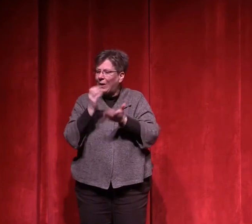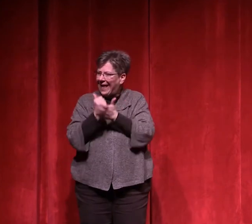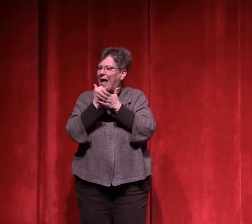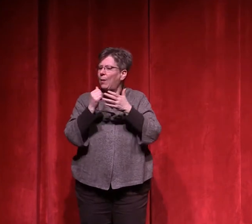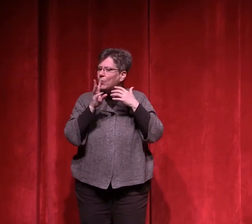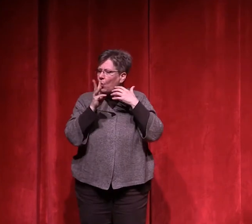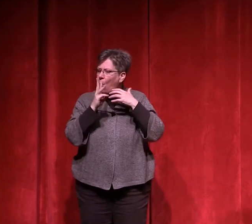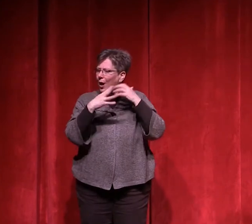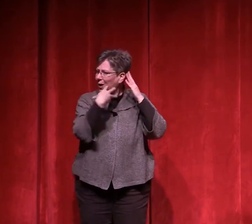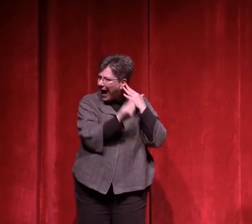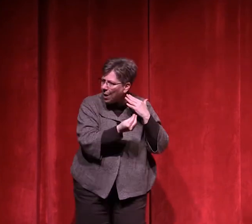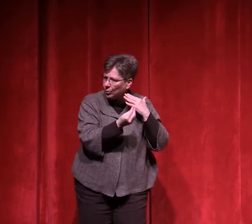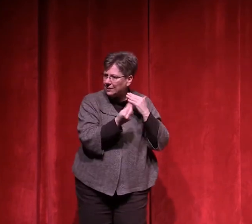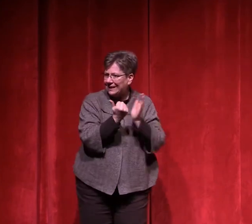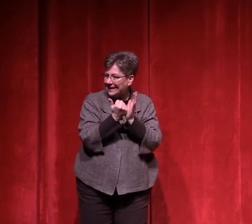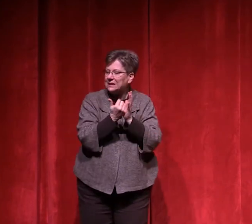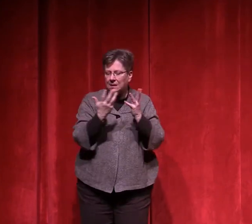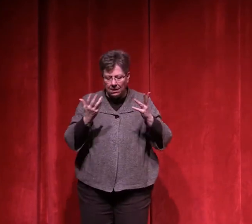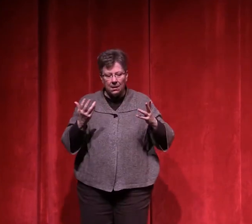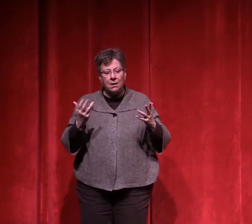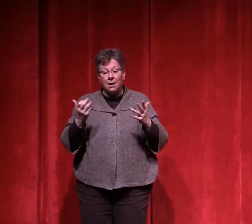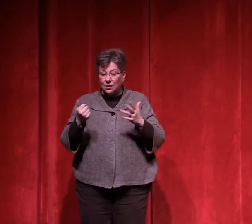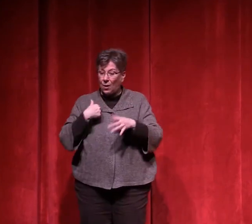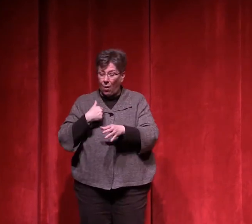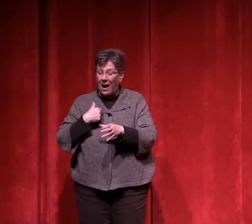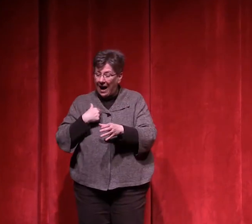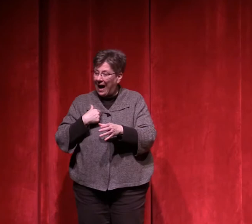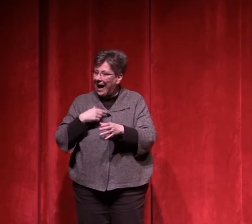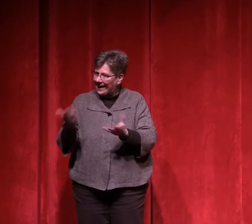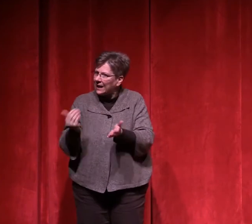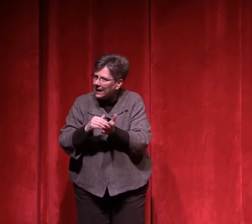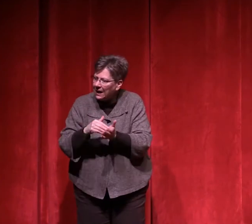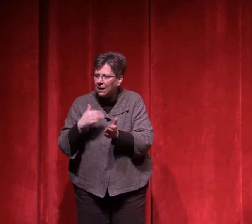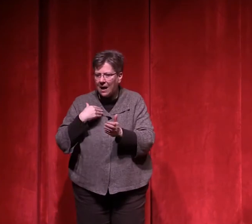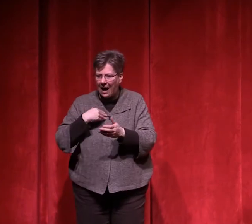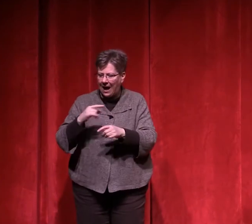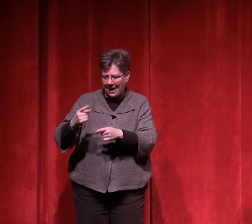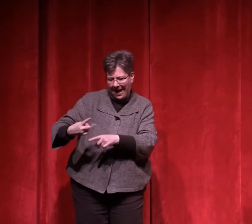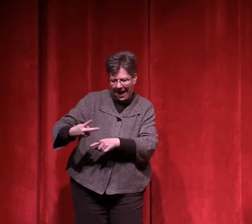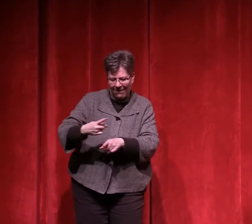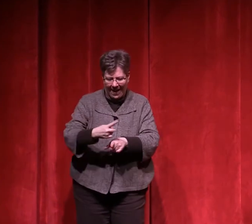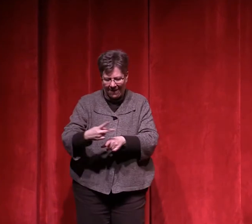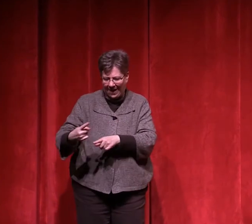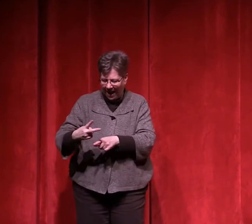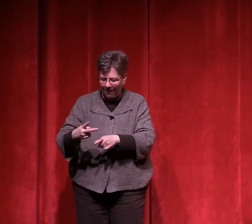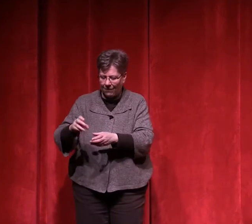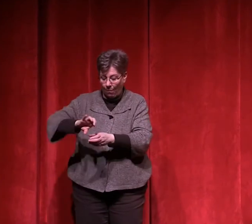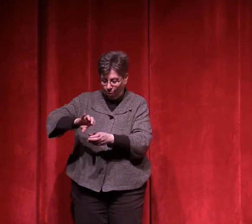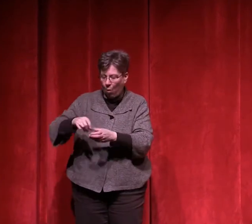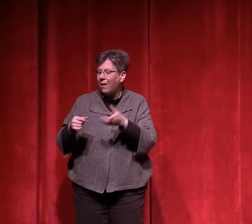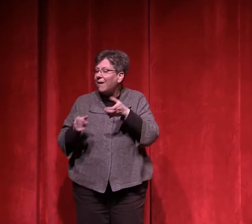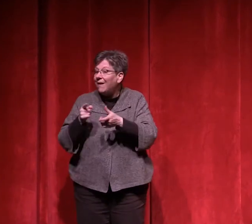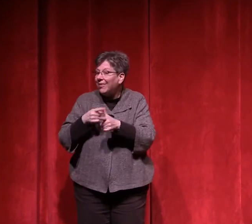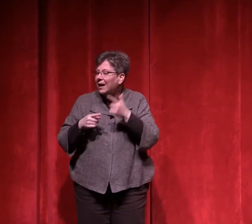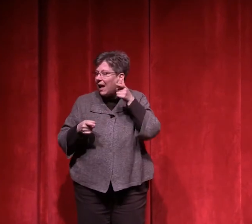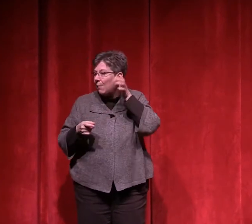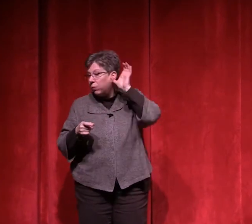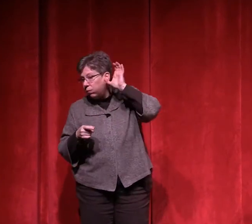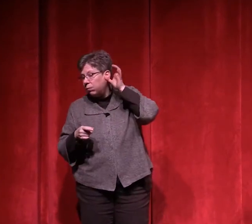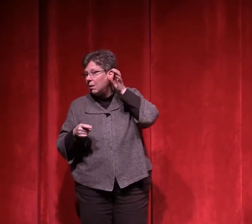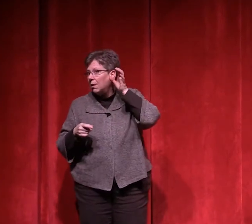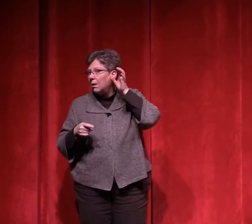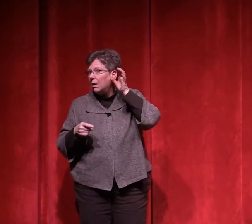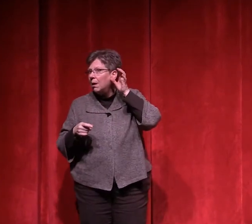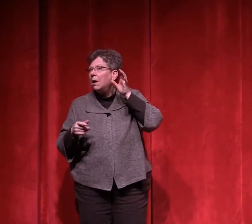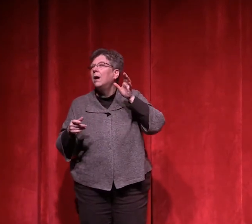And I'm shaking my head. Oh, my God. It stops.